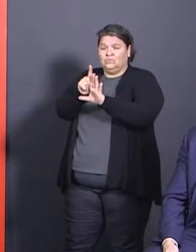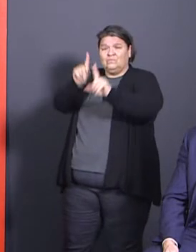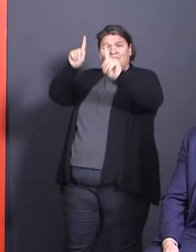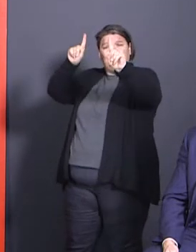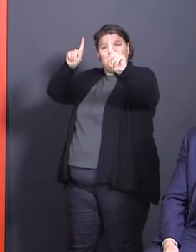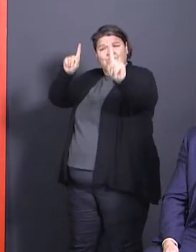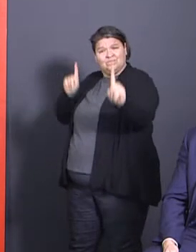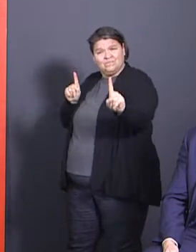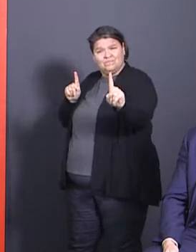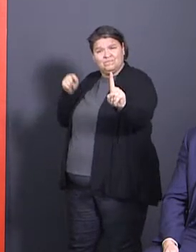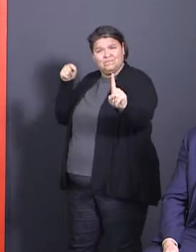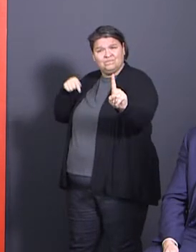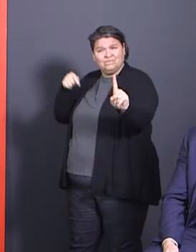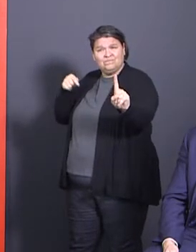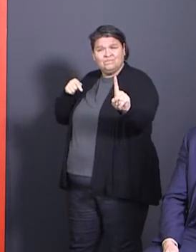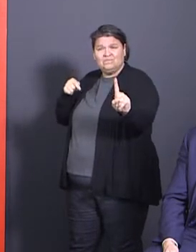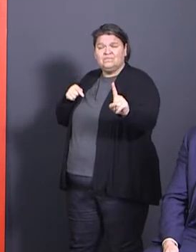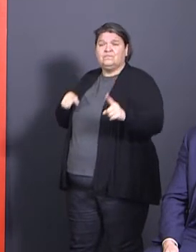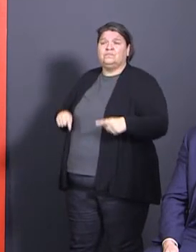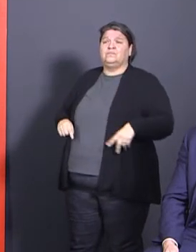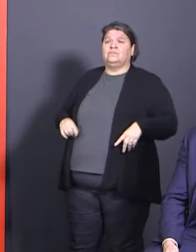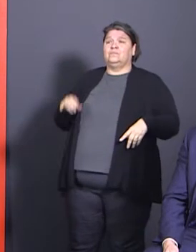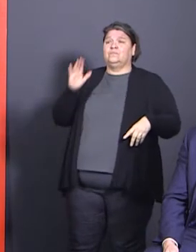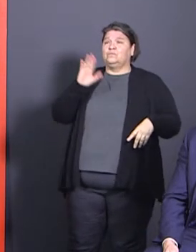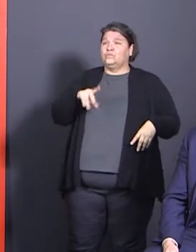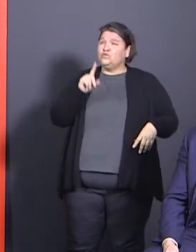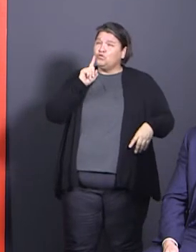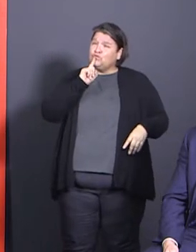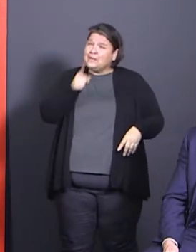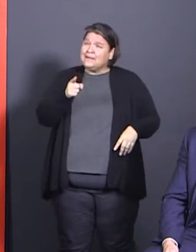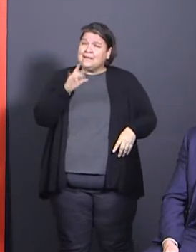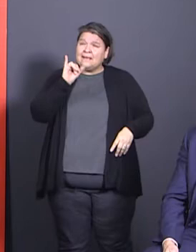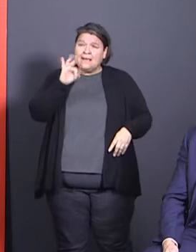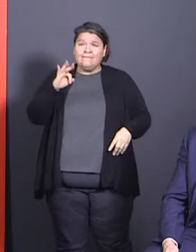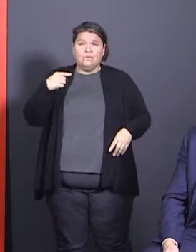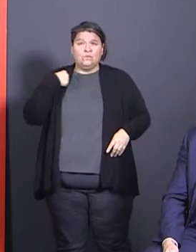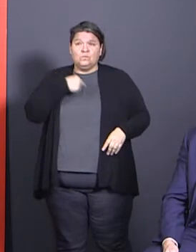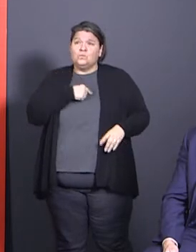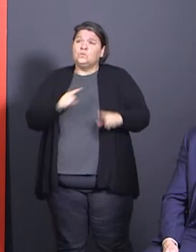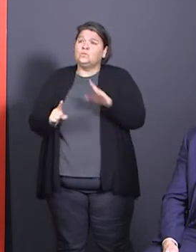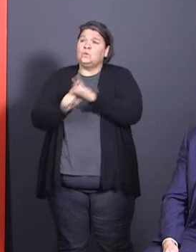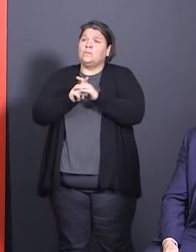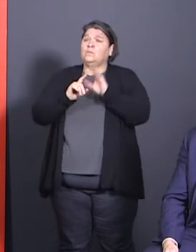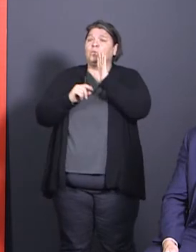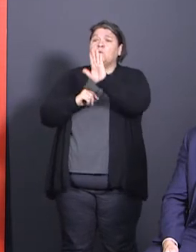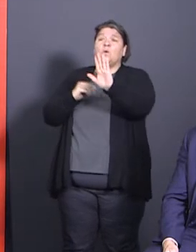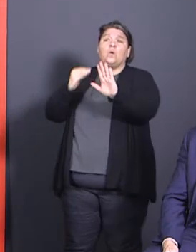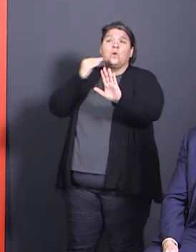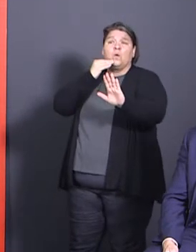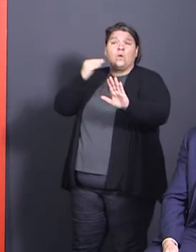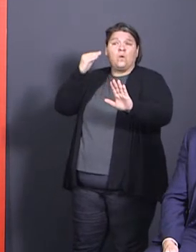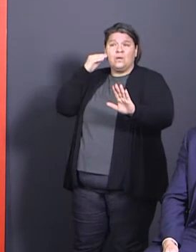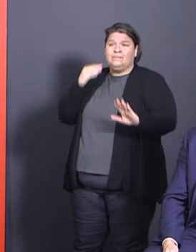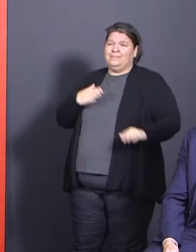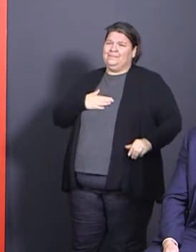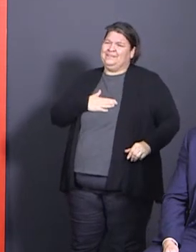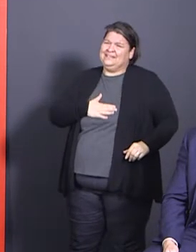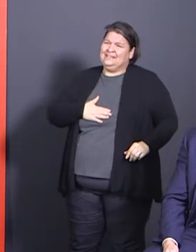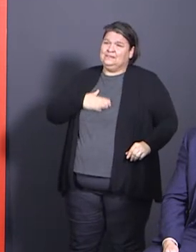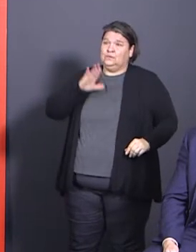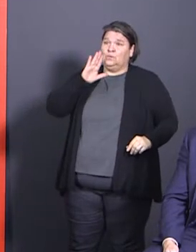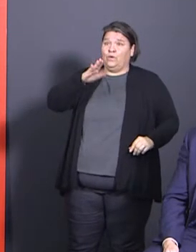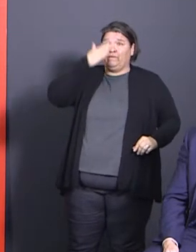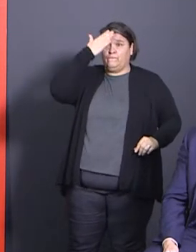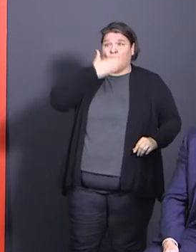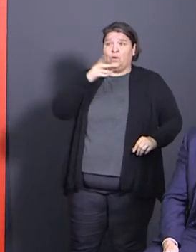and meeting us out of the front door. That'd be great. That's great. You all need to know these guys and their fellow officers and fellow